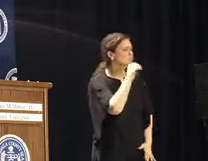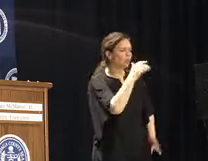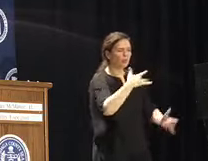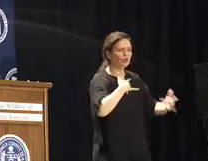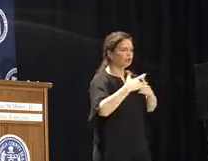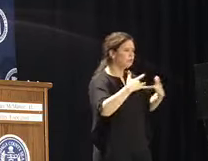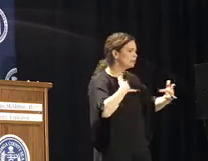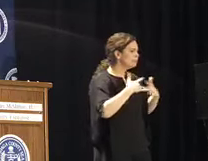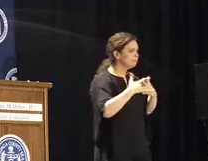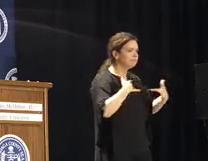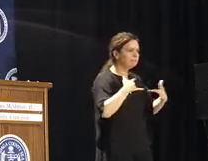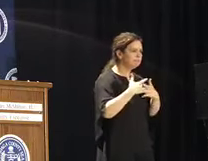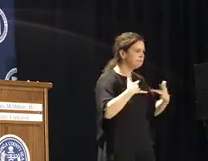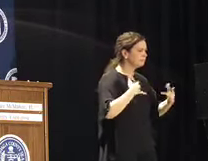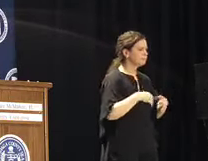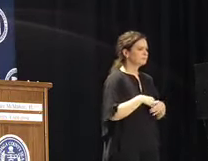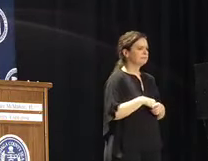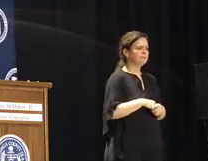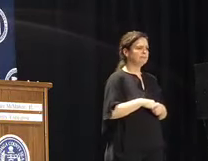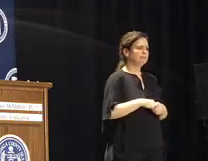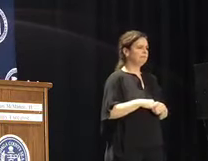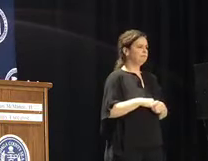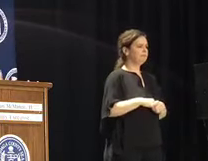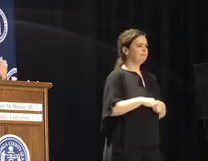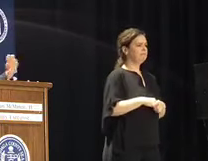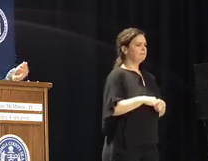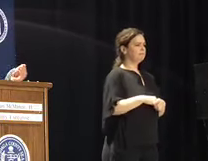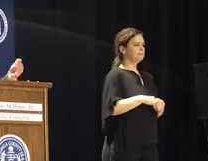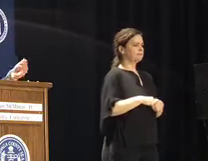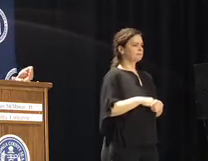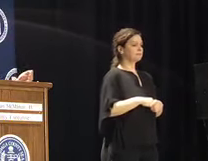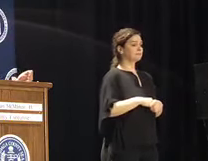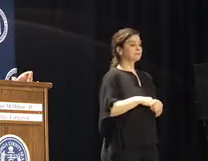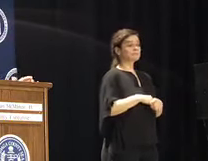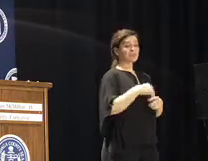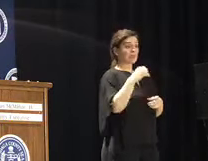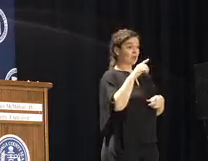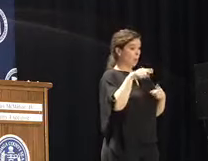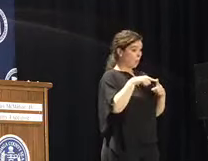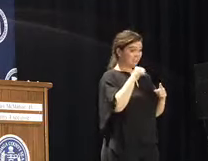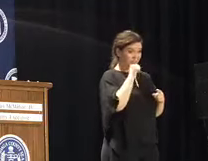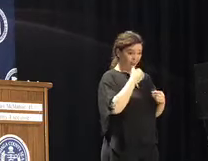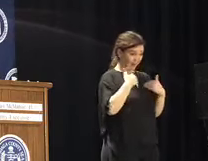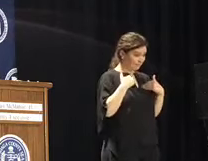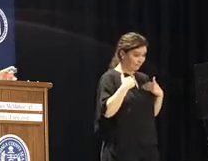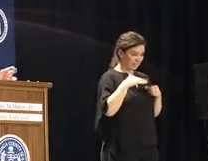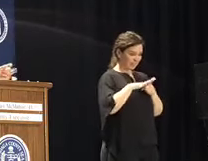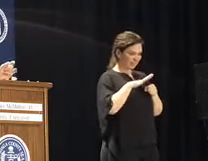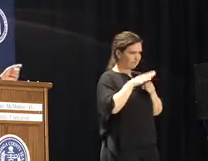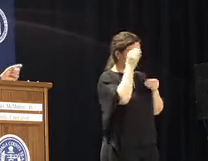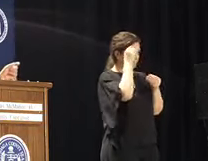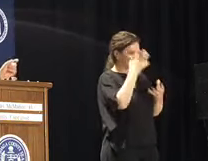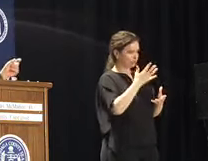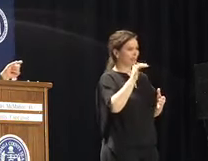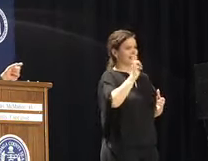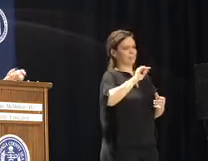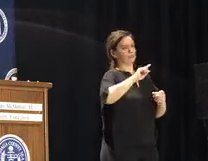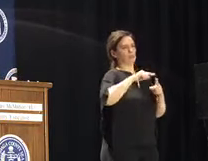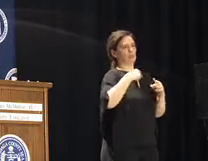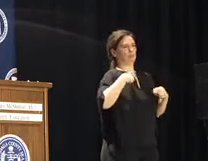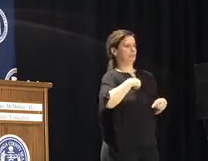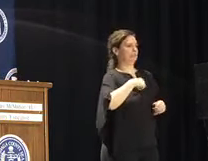you to be under a quarantine. But when there's gaps, we're going to ask the public for help for the time periods in the investigation